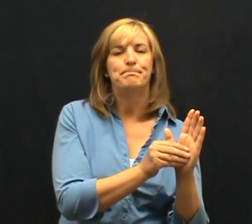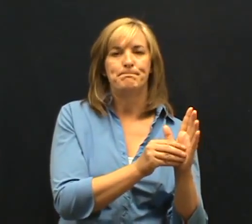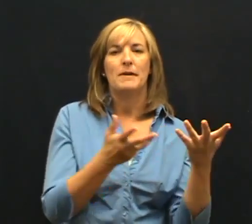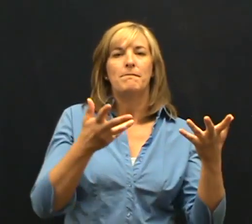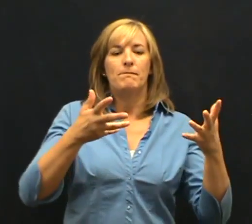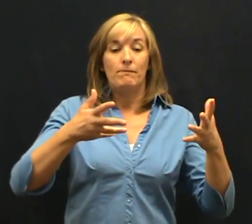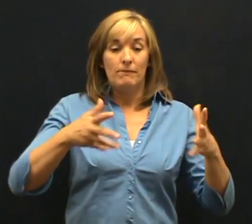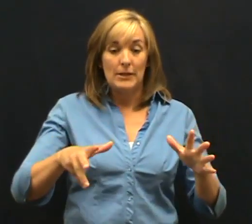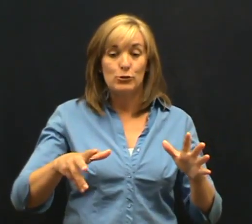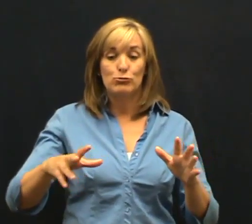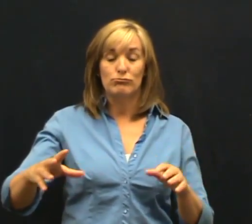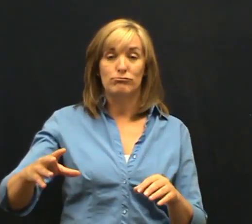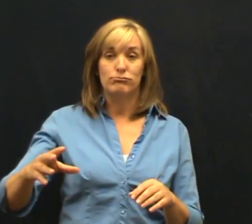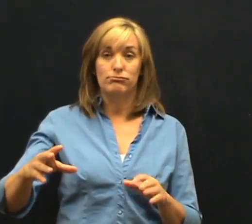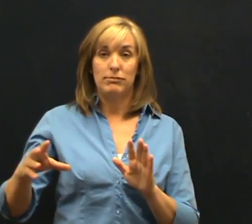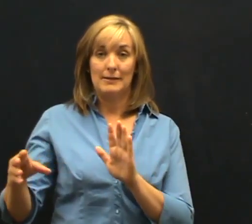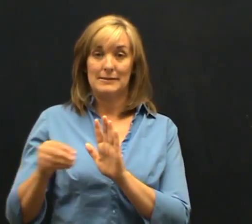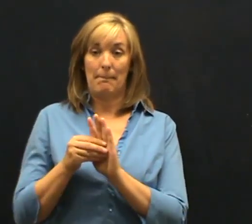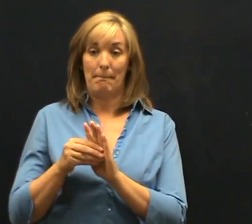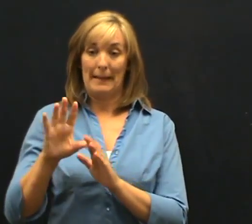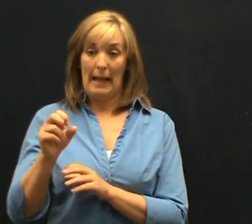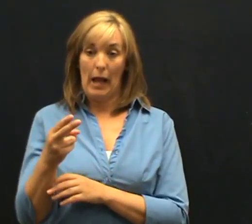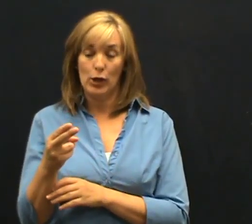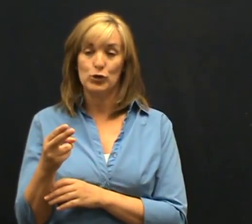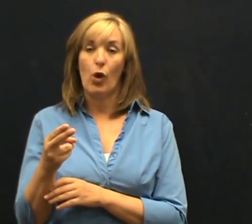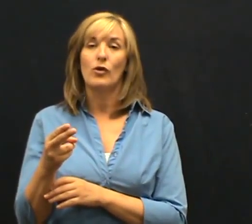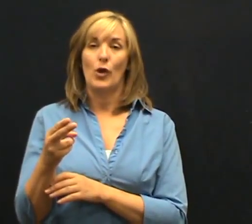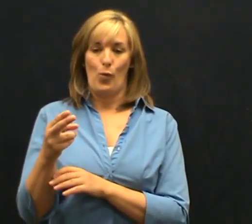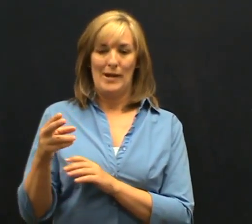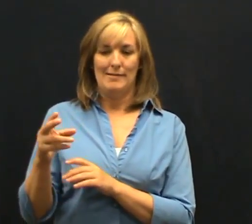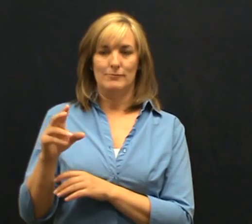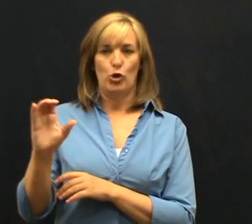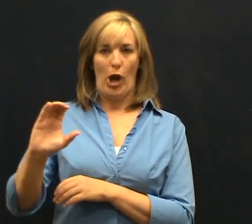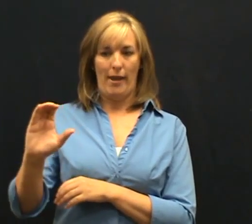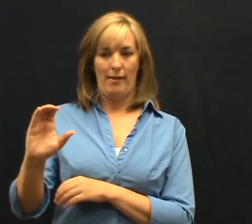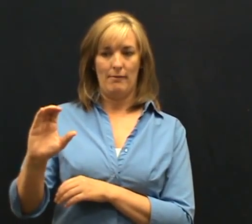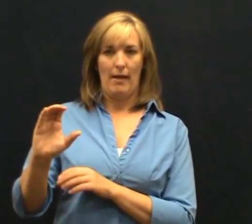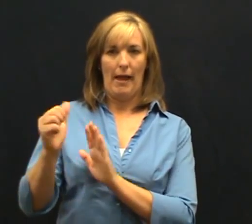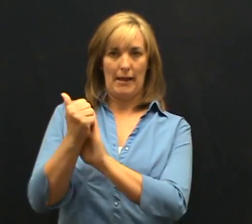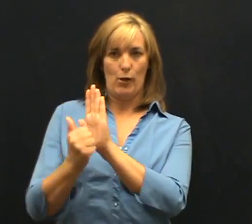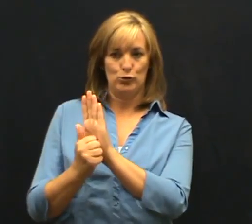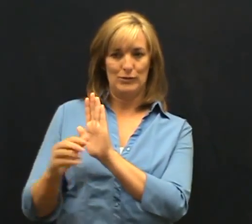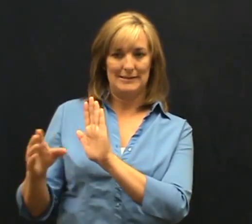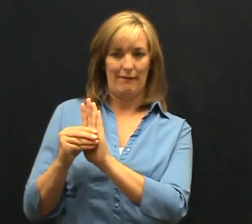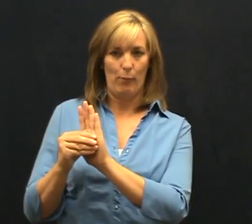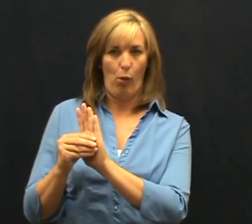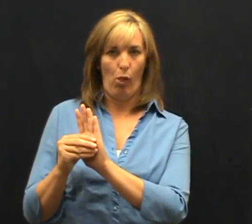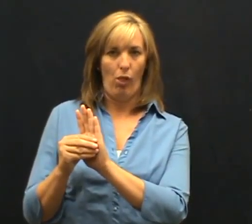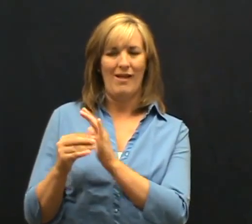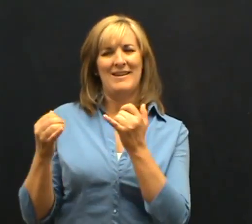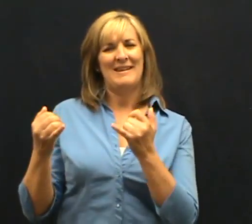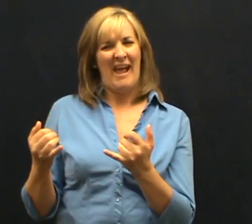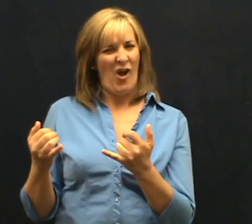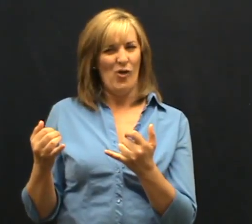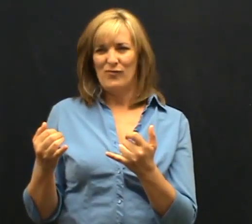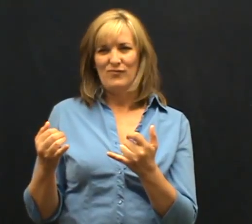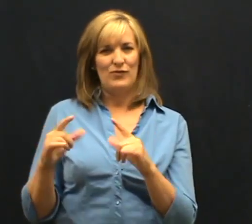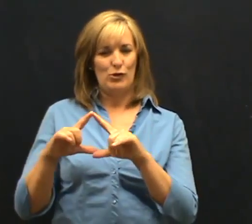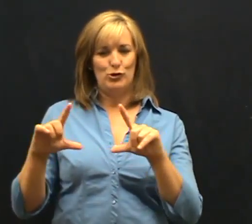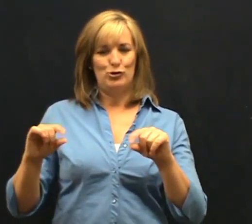accounts receivable, thinking they were paying us what they owed us on account. But since the check